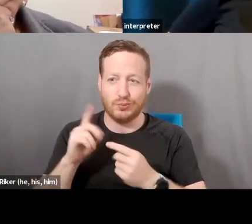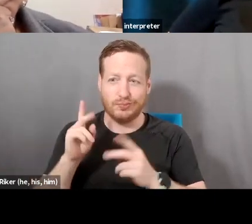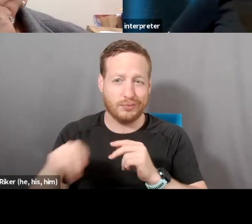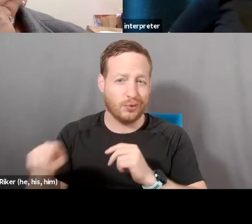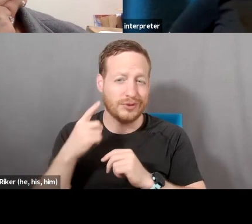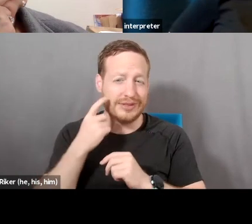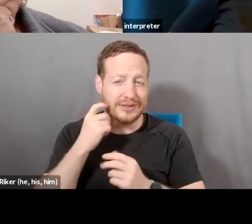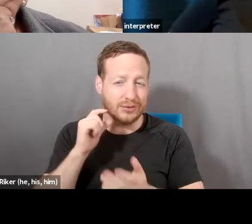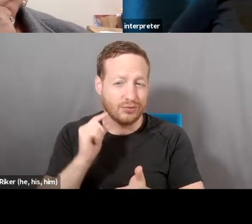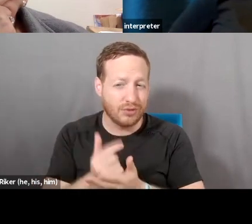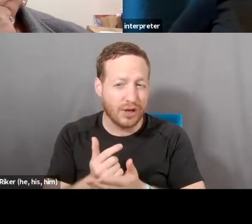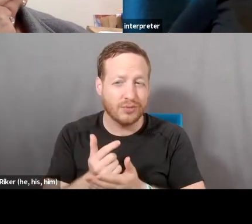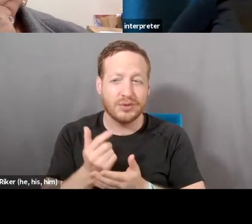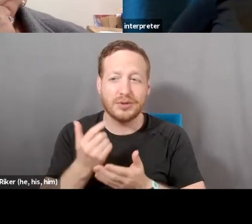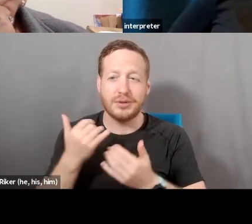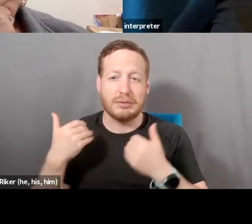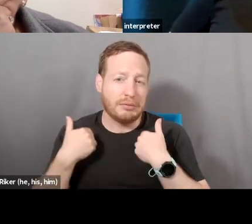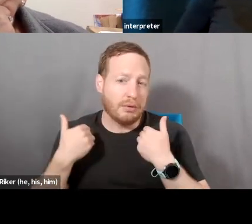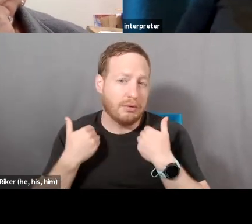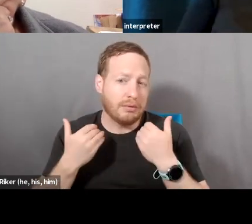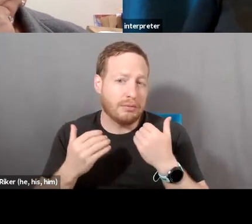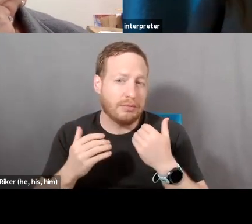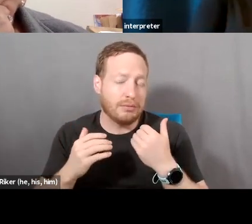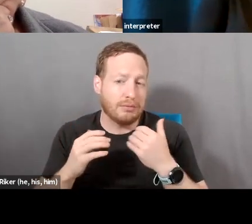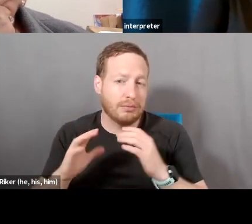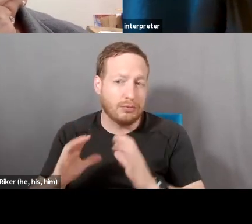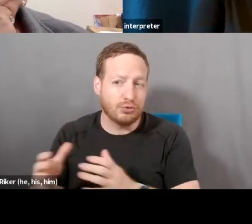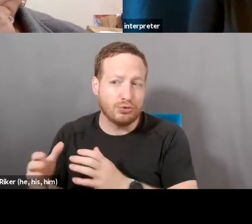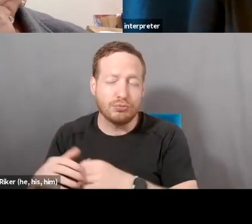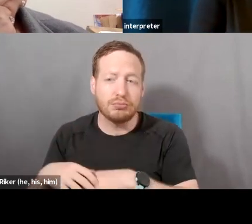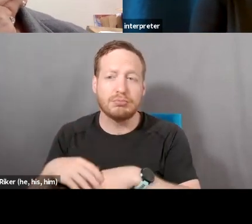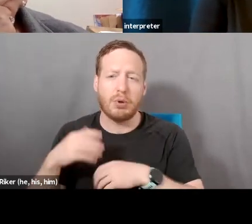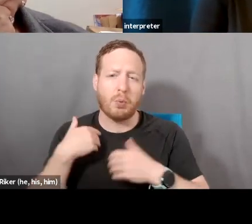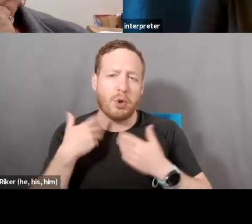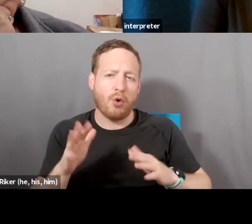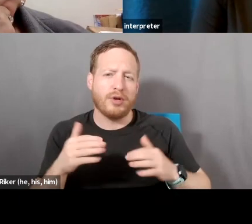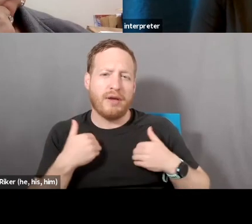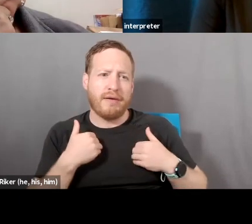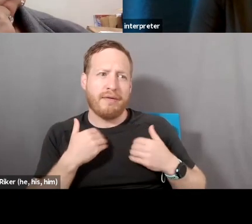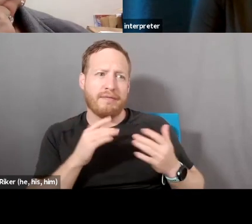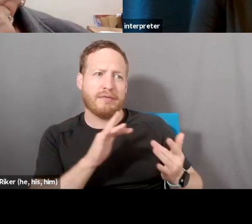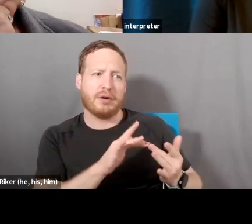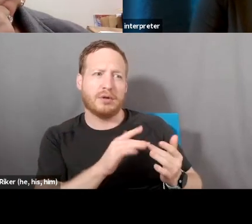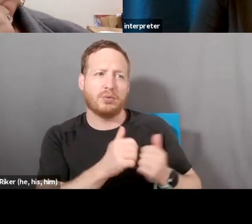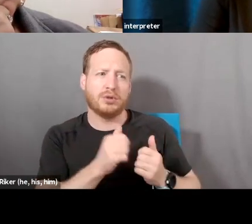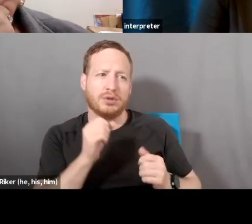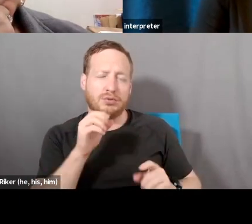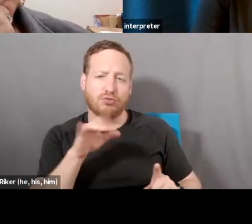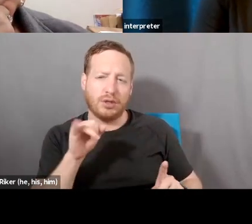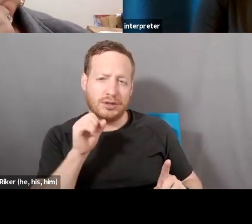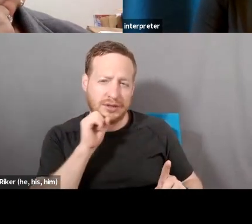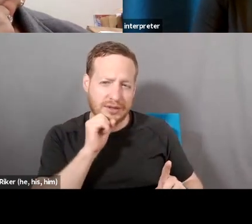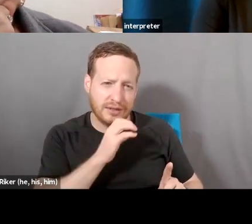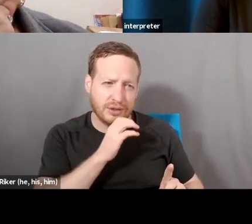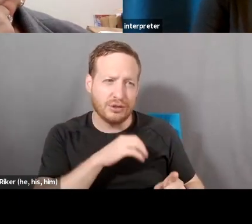get information out to people who just graduated, who are younger. Maybe we could get younger